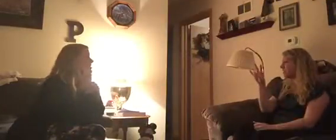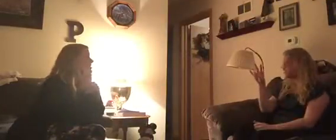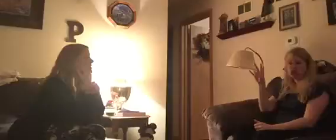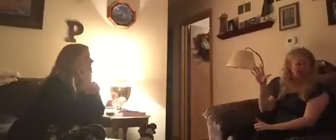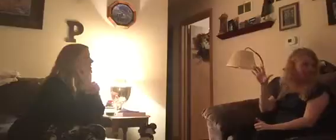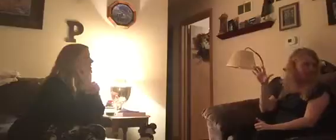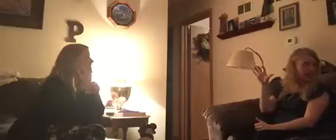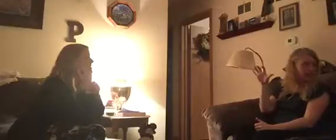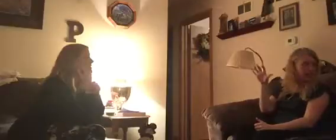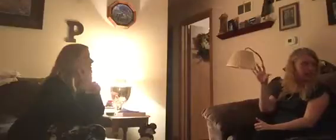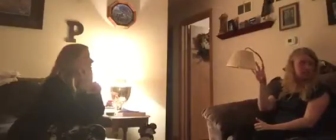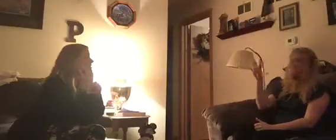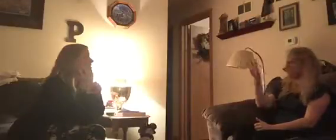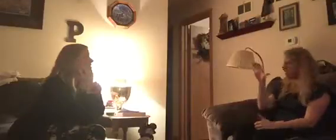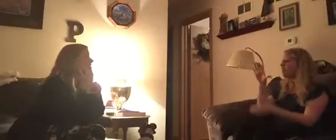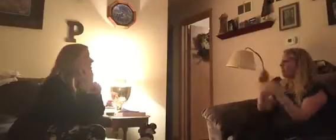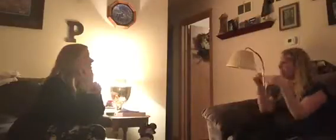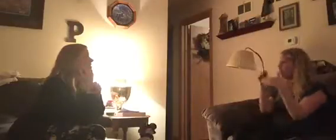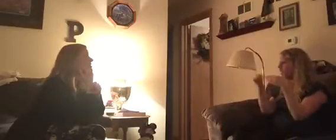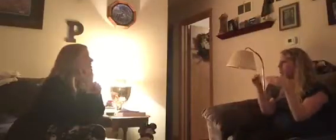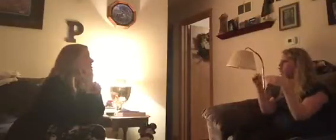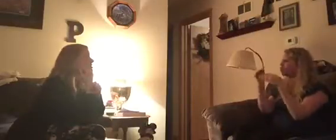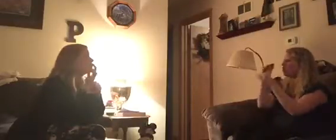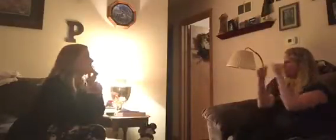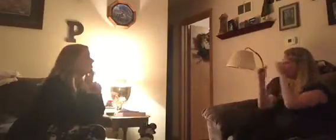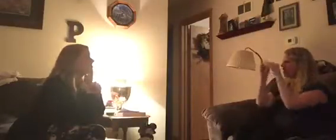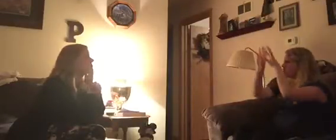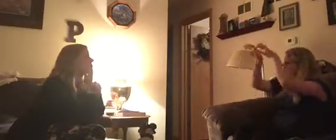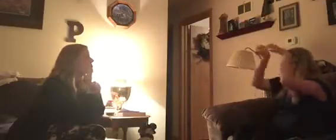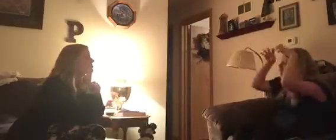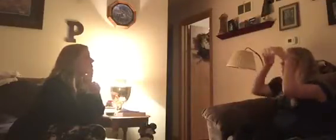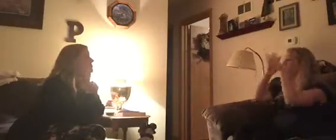Did you say $700? $700 to fix the hail on the roof. Yep.